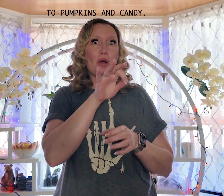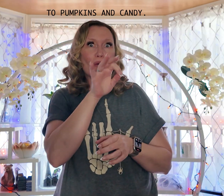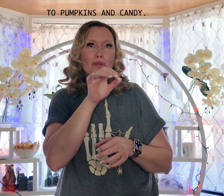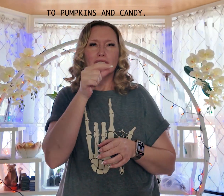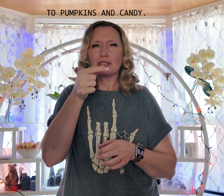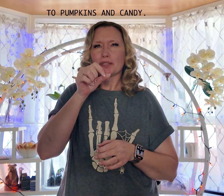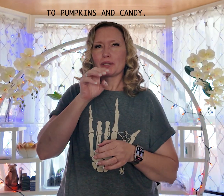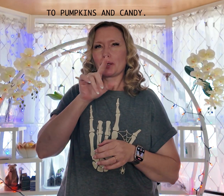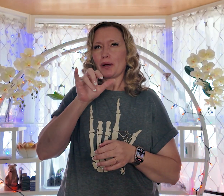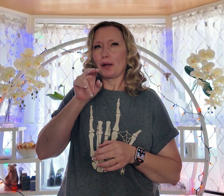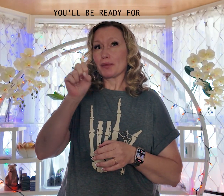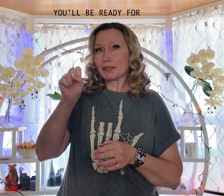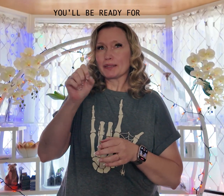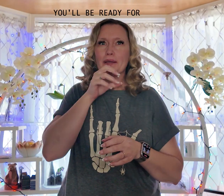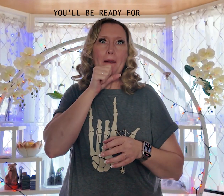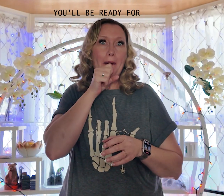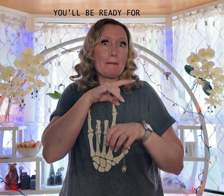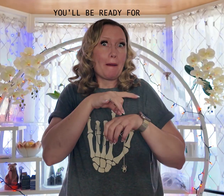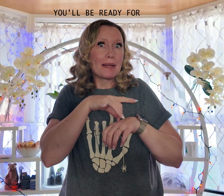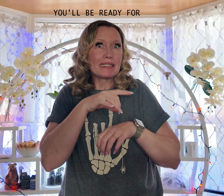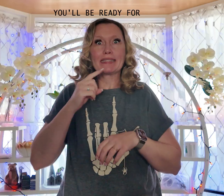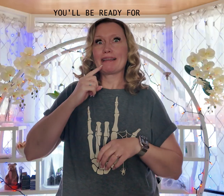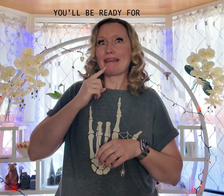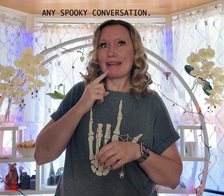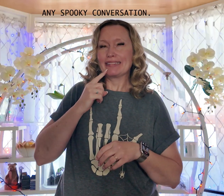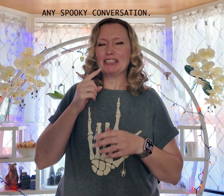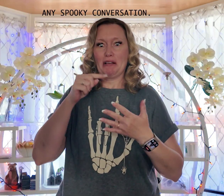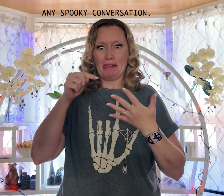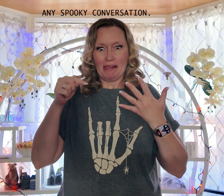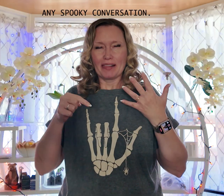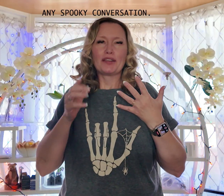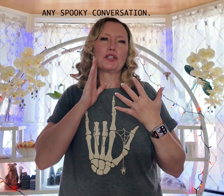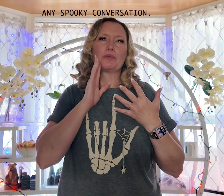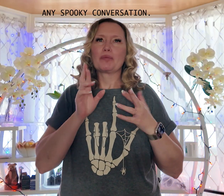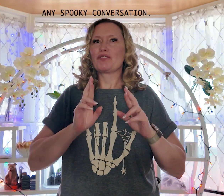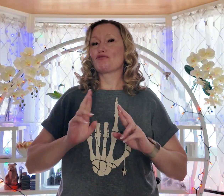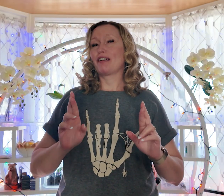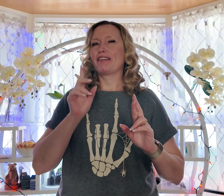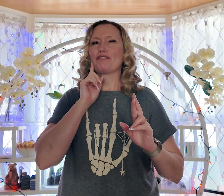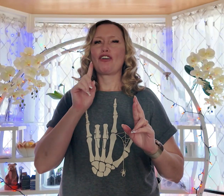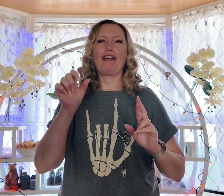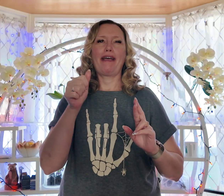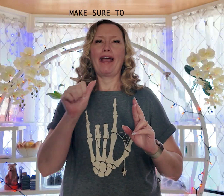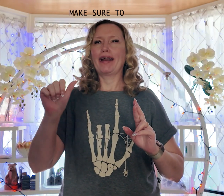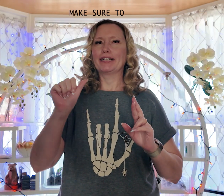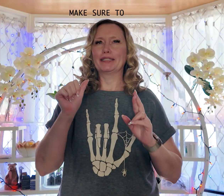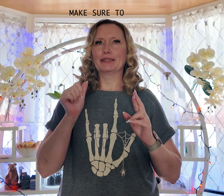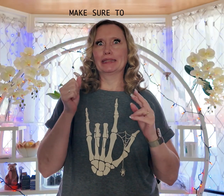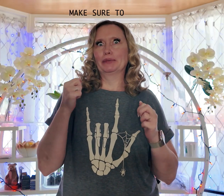and candy, you'll be ready for any spooky conversation. Make sure to